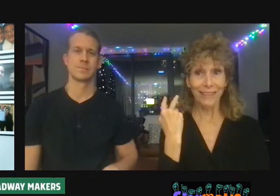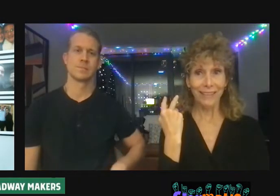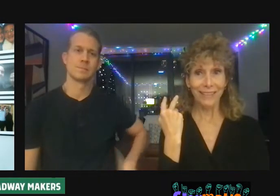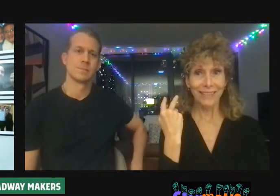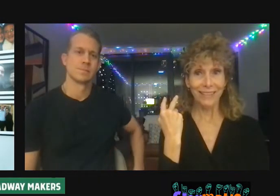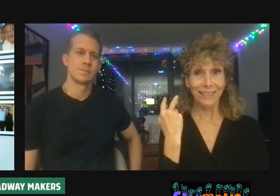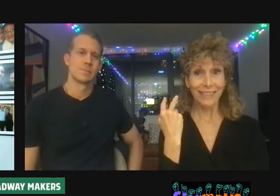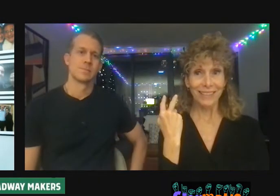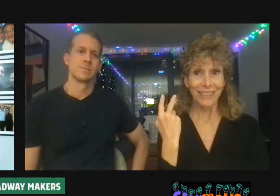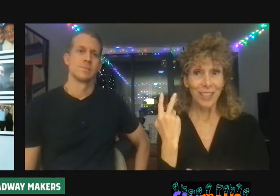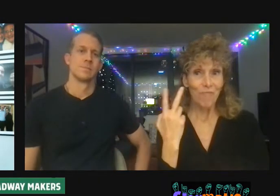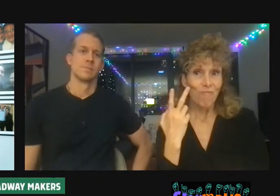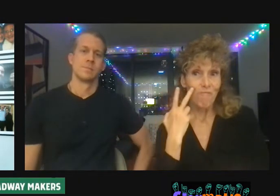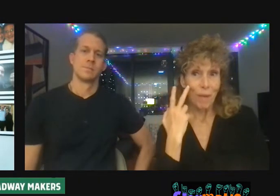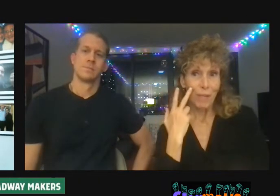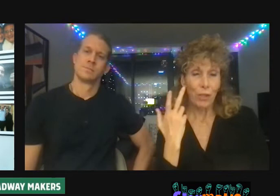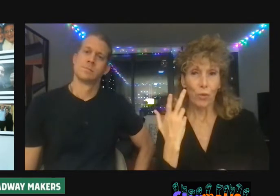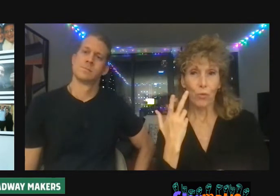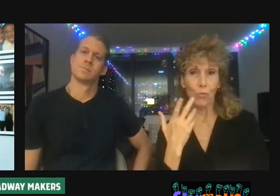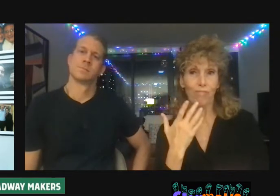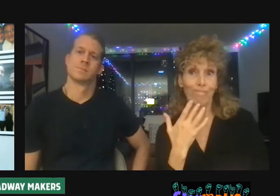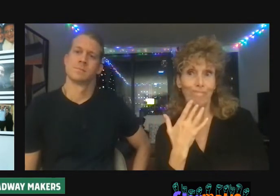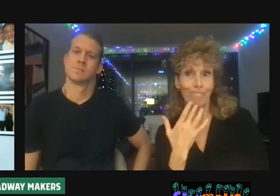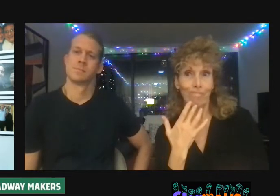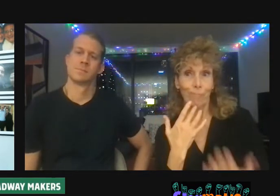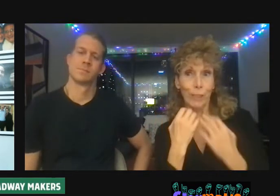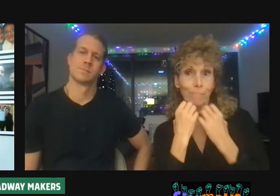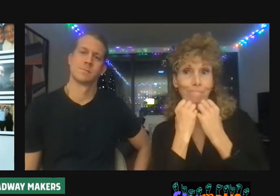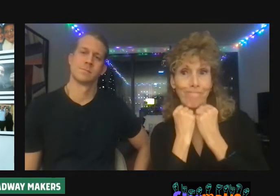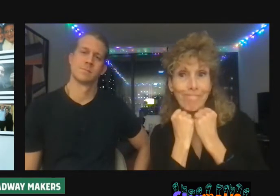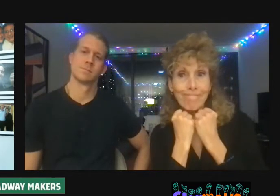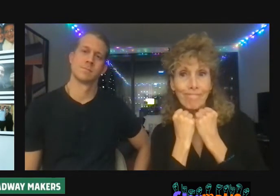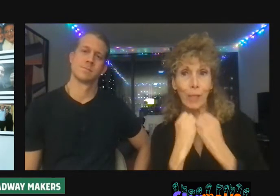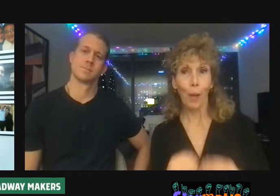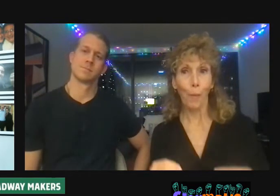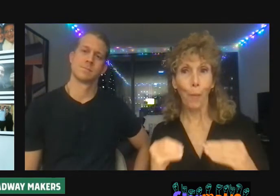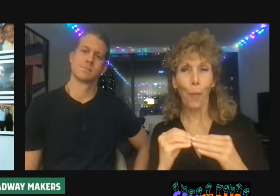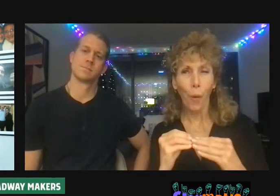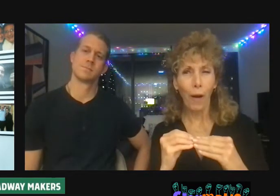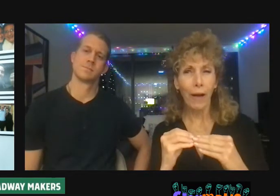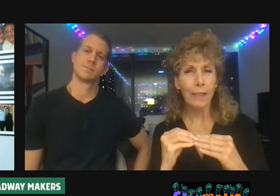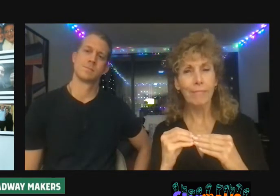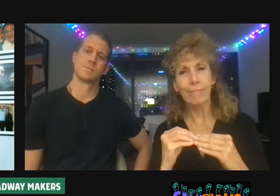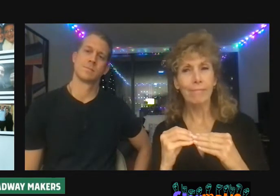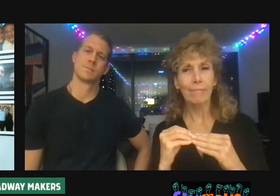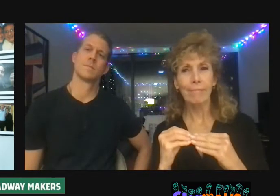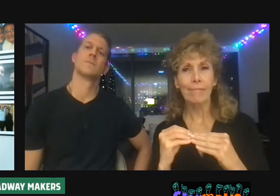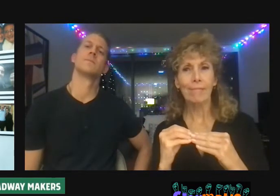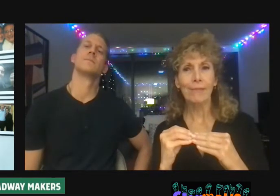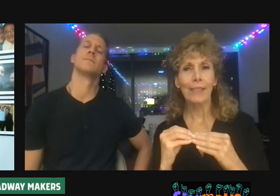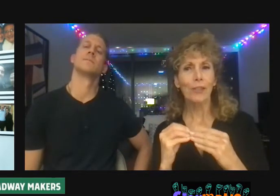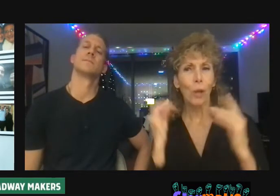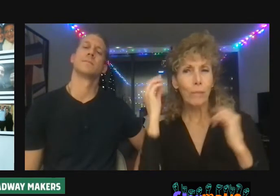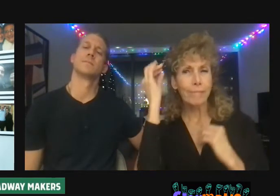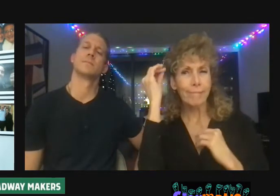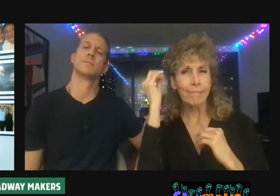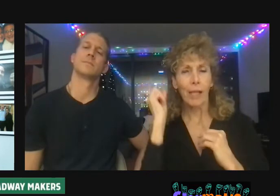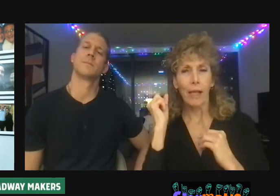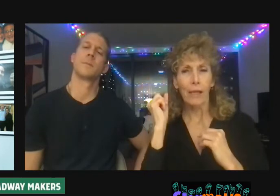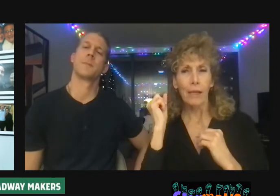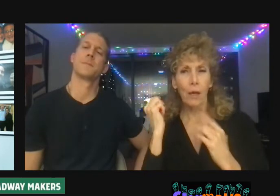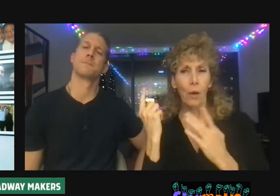would have savored it a little bit more. So I'm wondering, what advice would